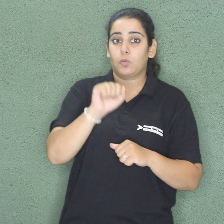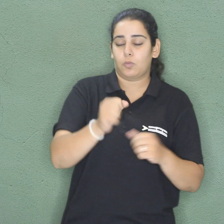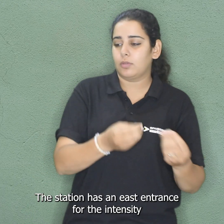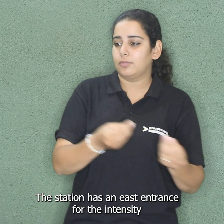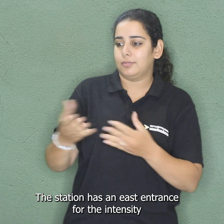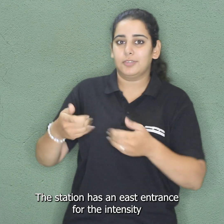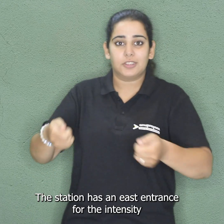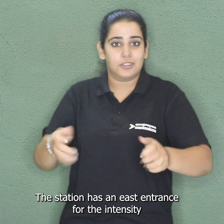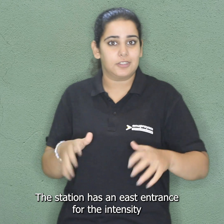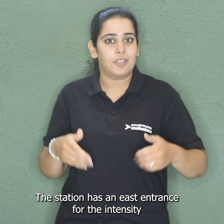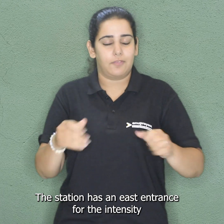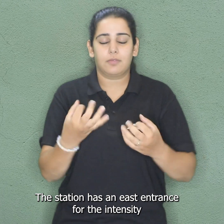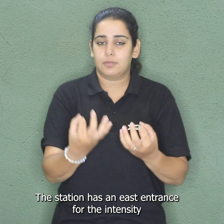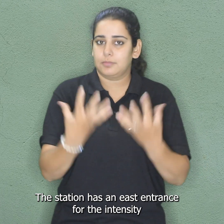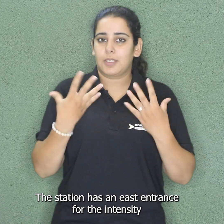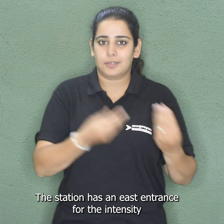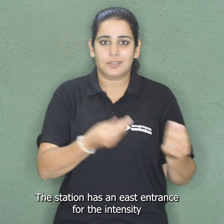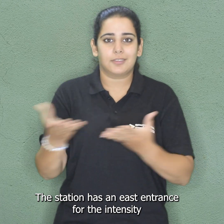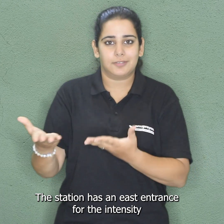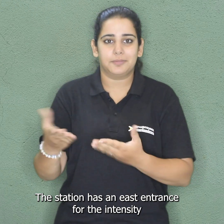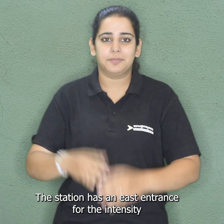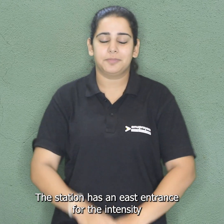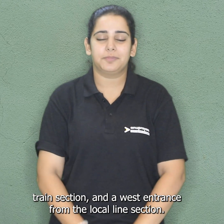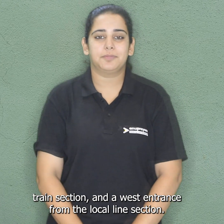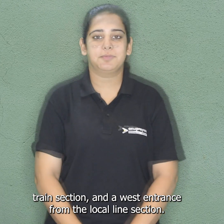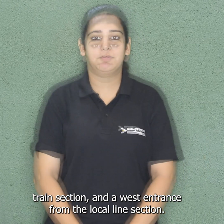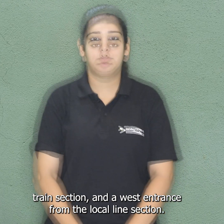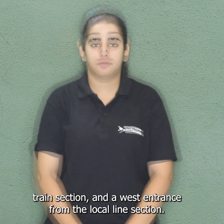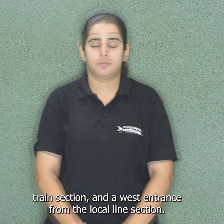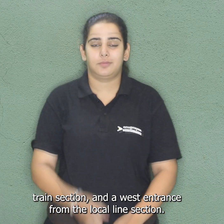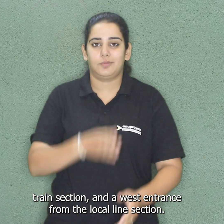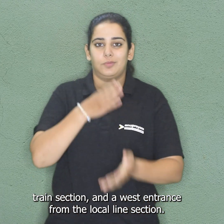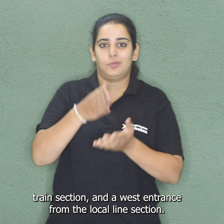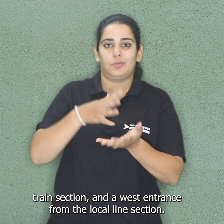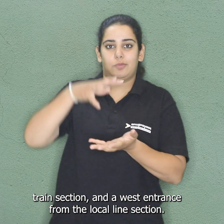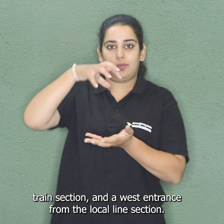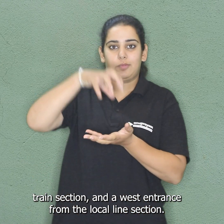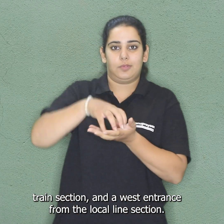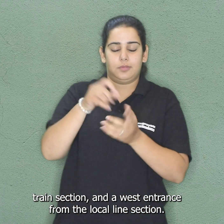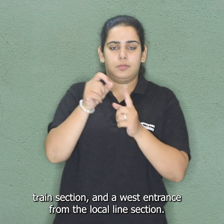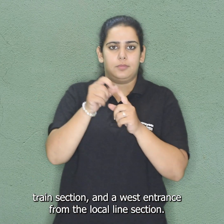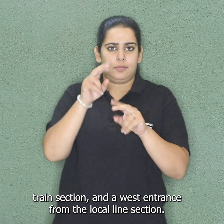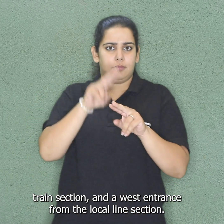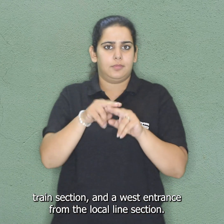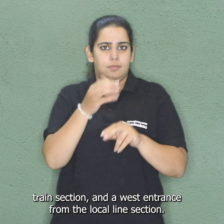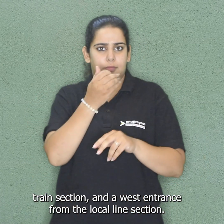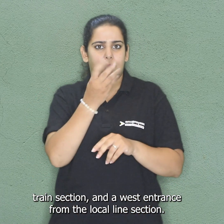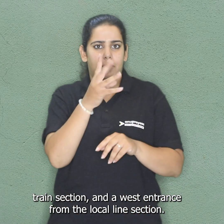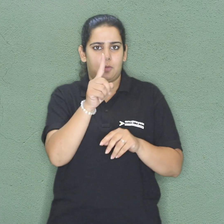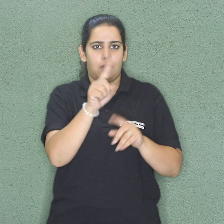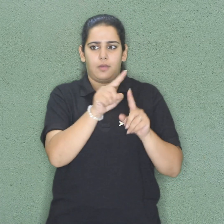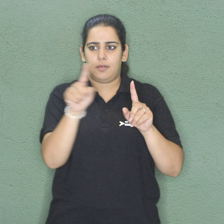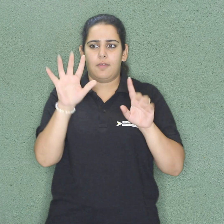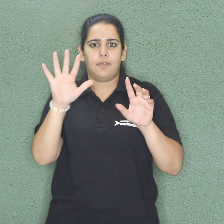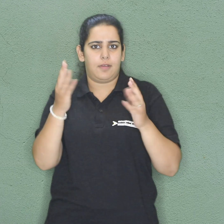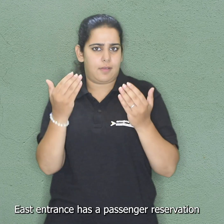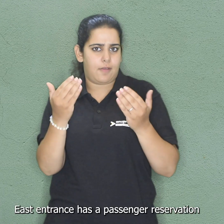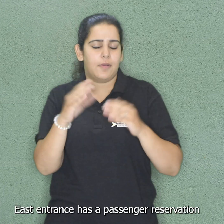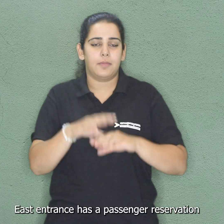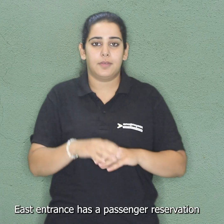The station has an east entrance for the intercity trains section and a west entrance from the local line section. East entrance